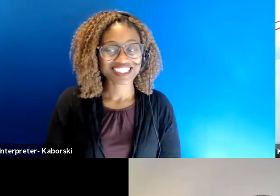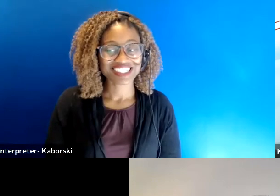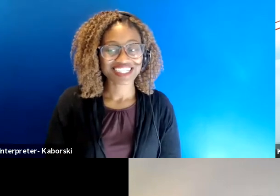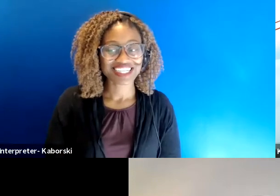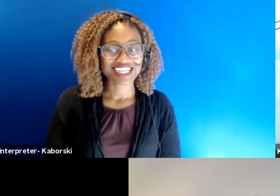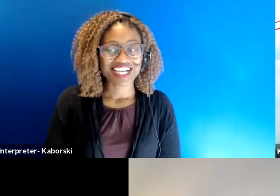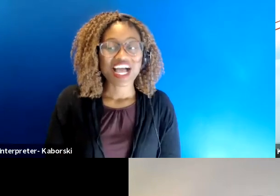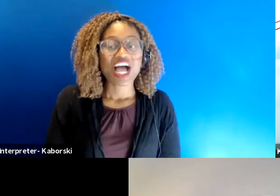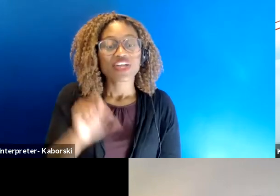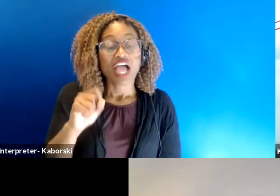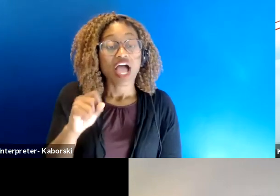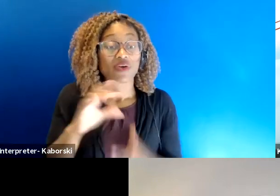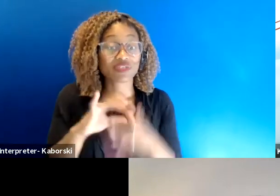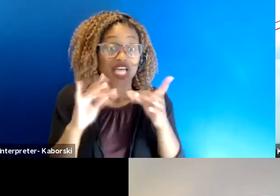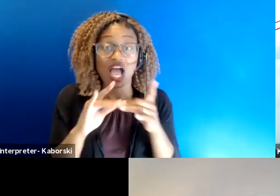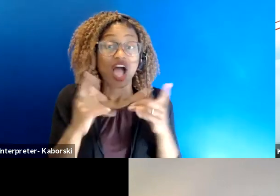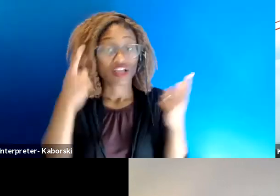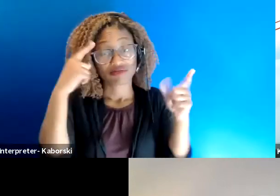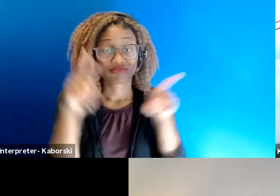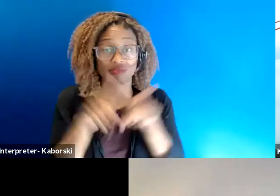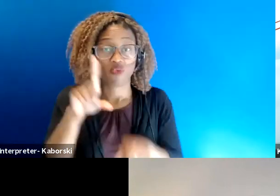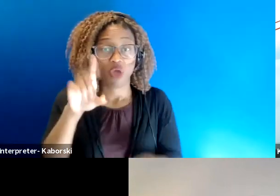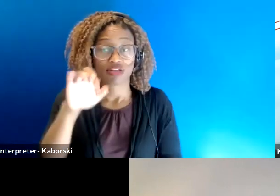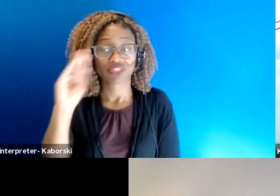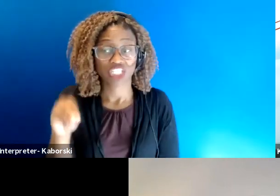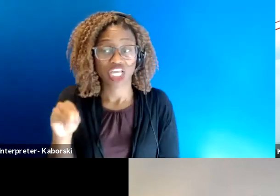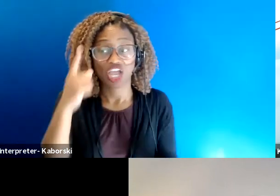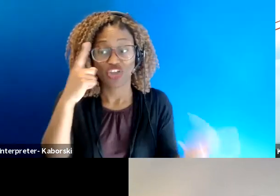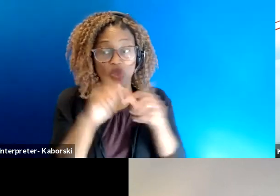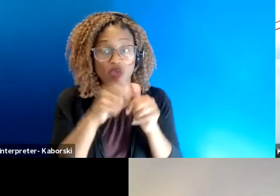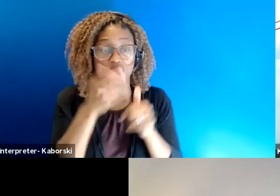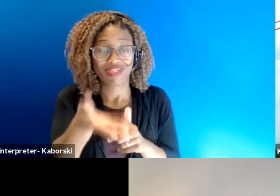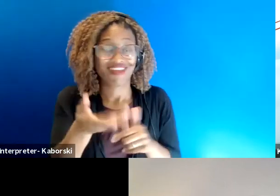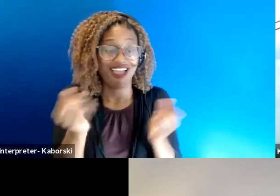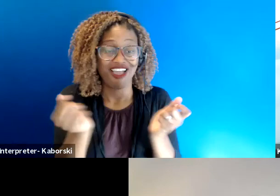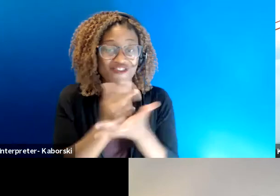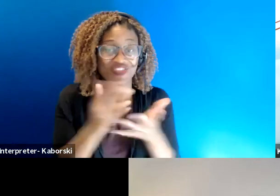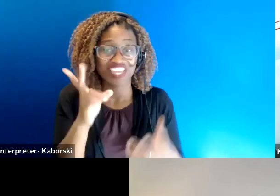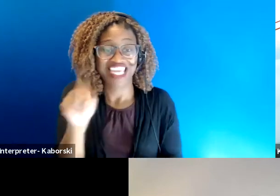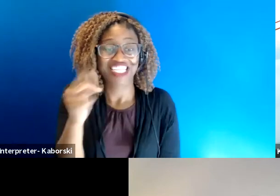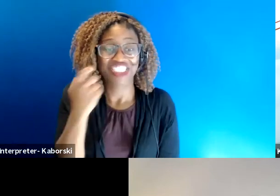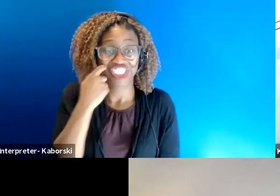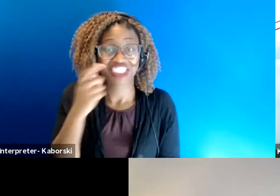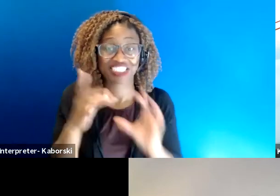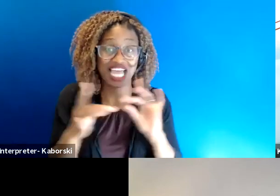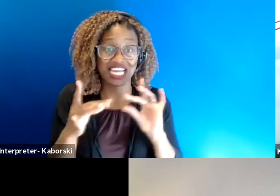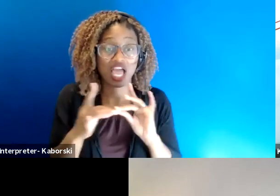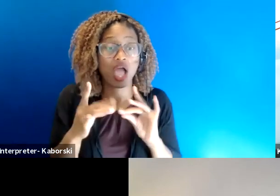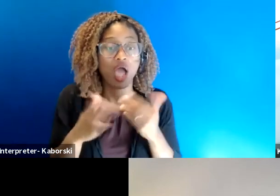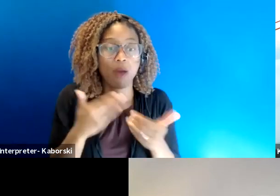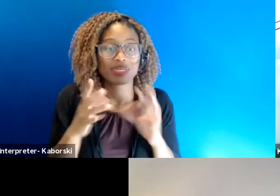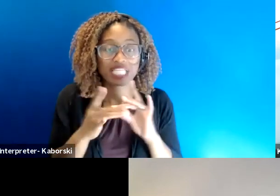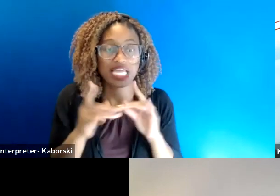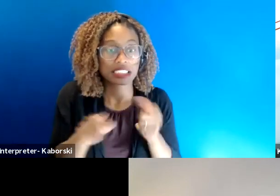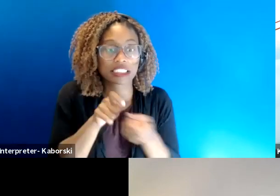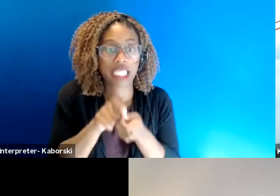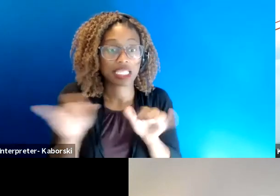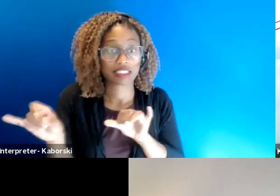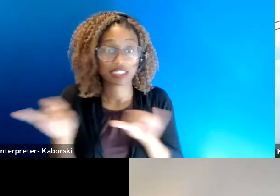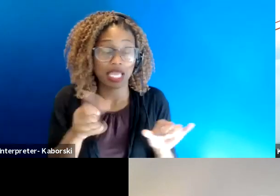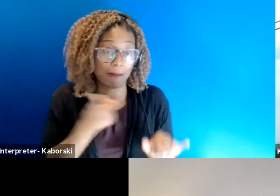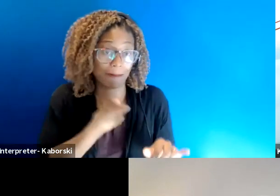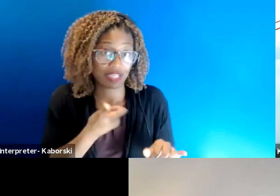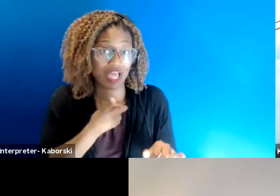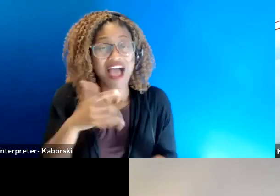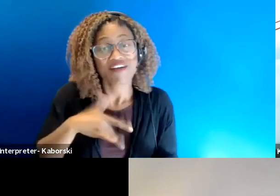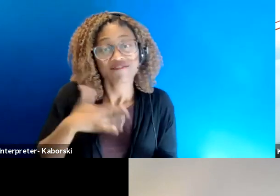Oh, I was saying I completely 100% agree with everything Ken said, and I would probably almost say pretty much the same thing myself. I